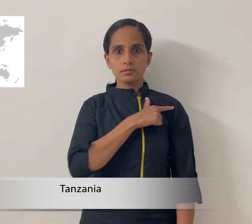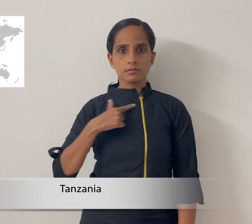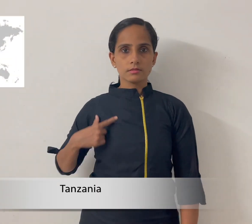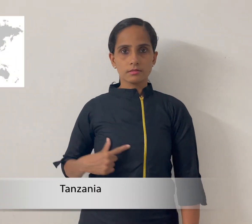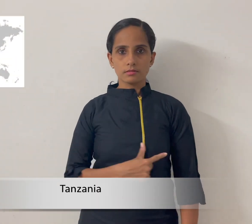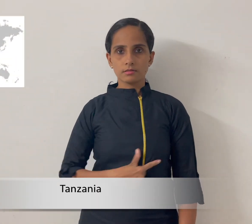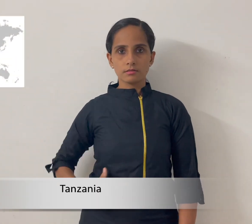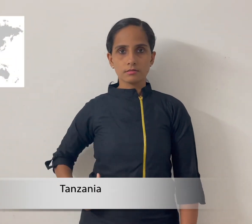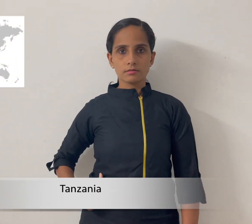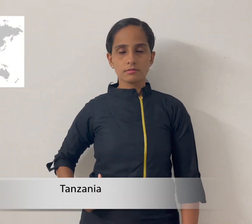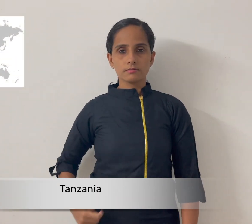Tanzania.